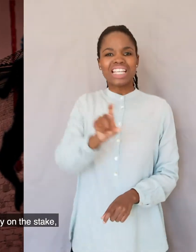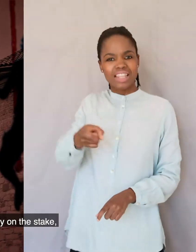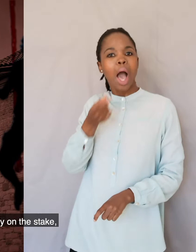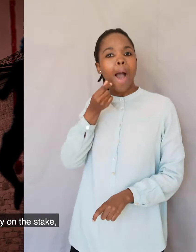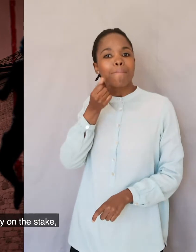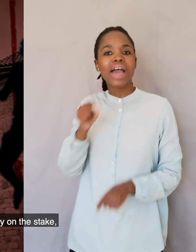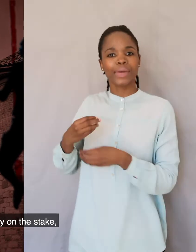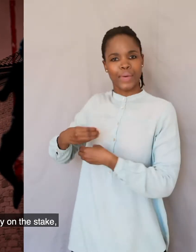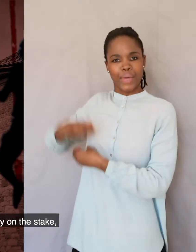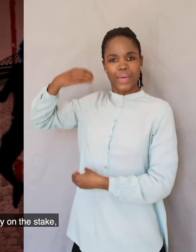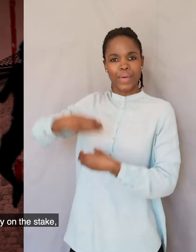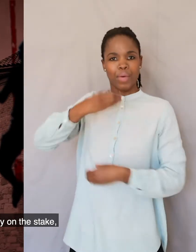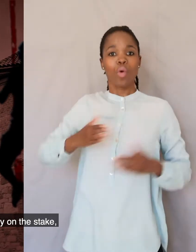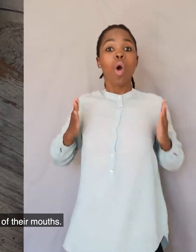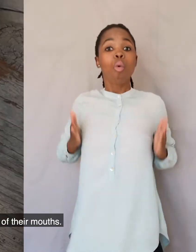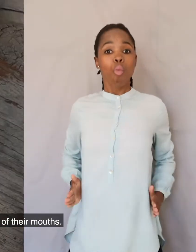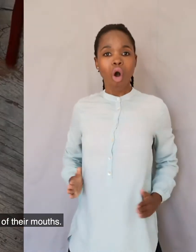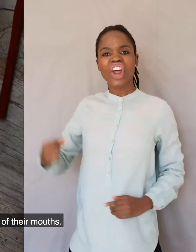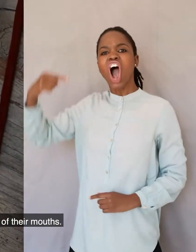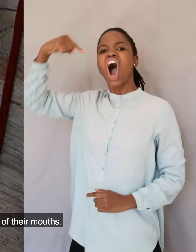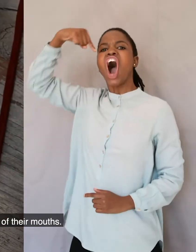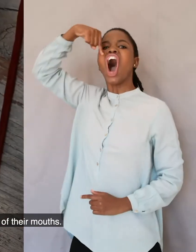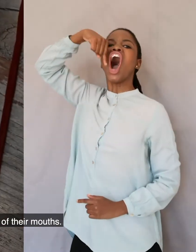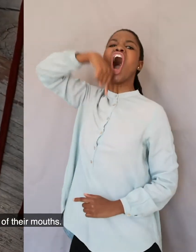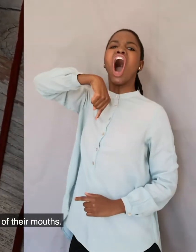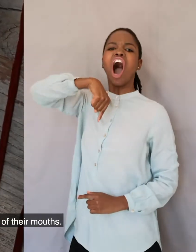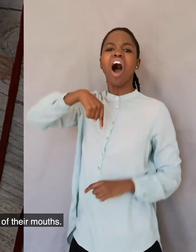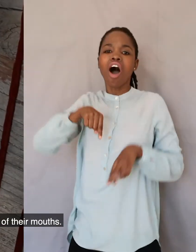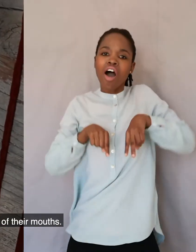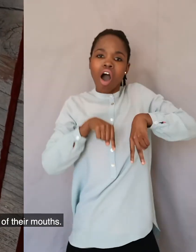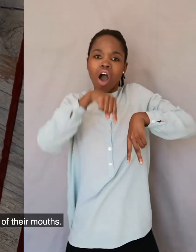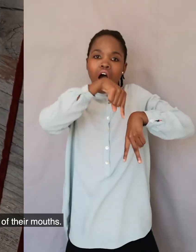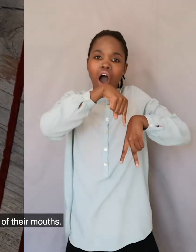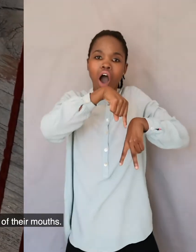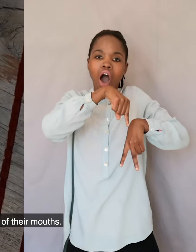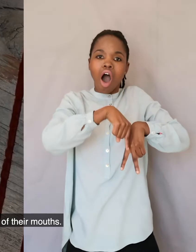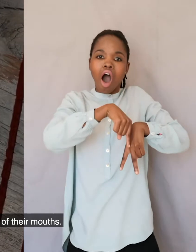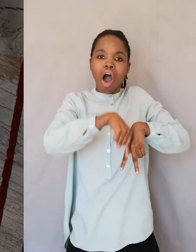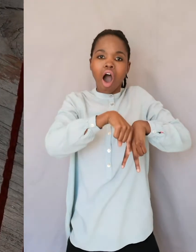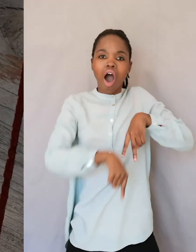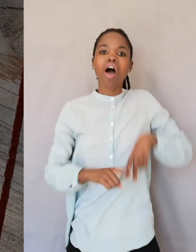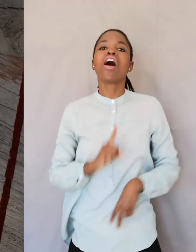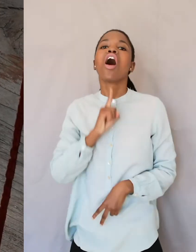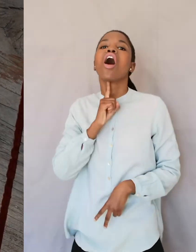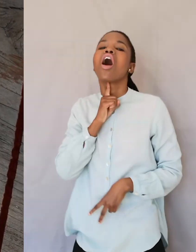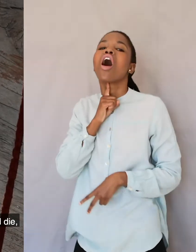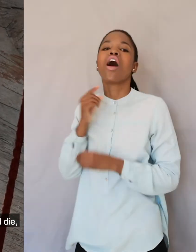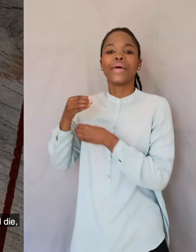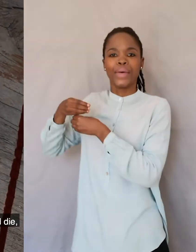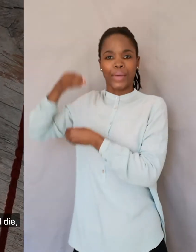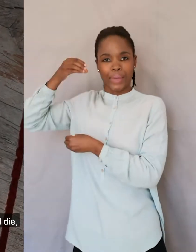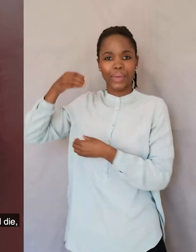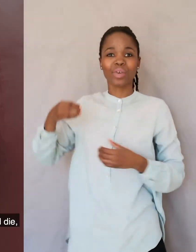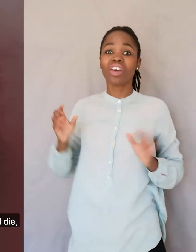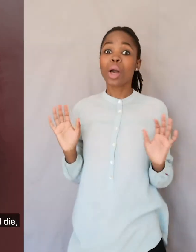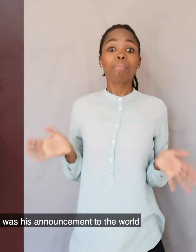they slid down slowly on the stake, inch by inch, until it came out of their mouths. Before